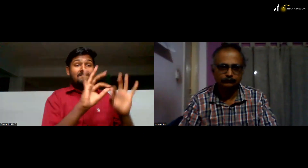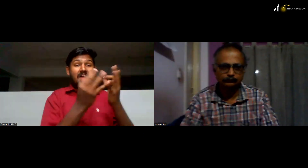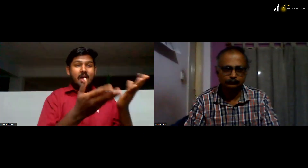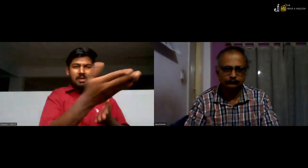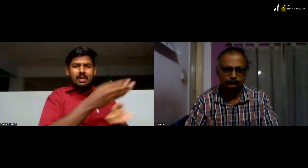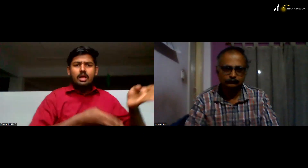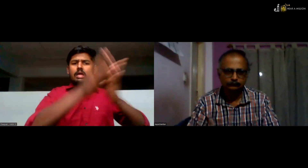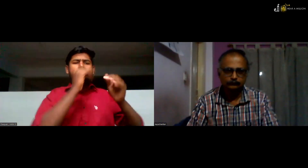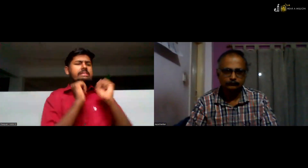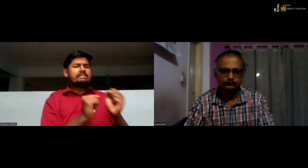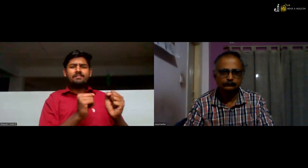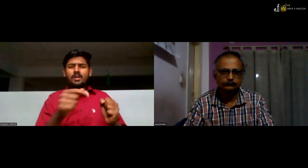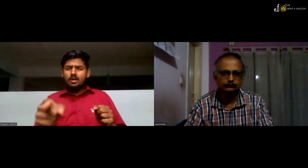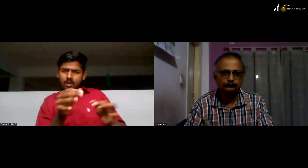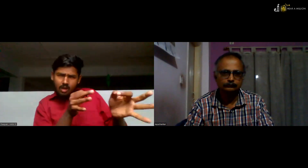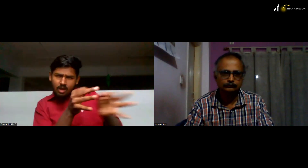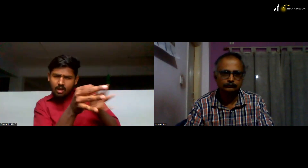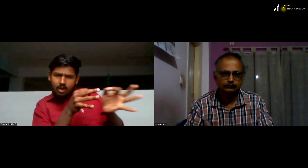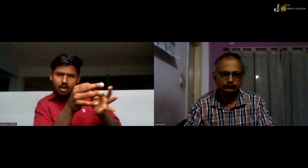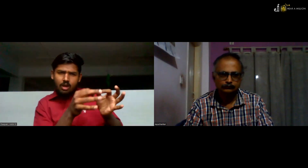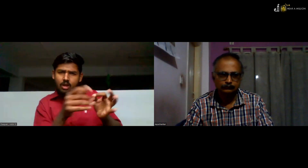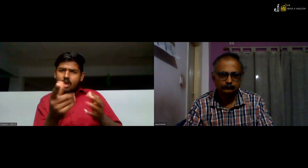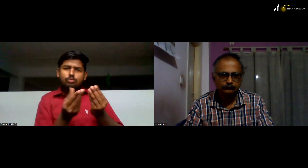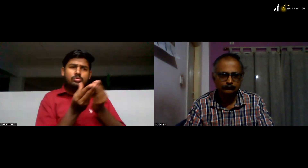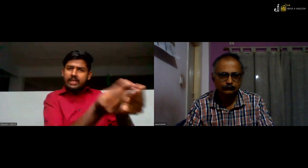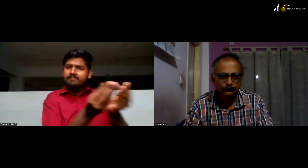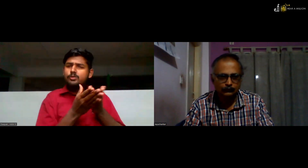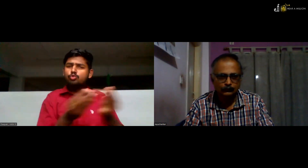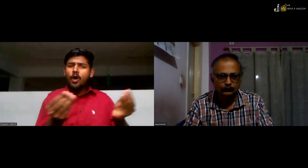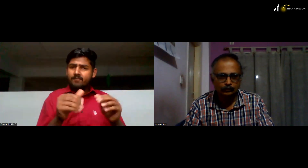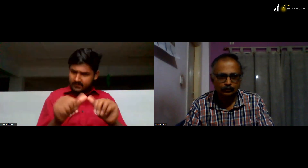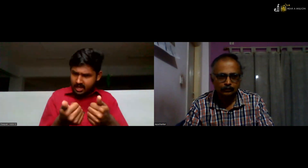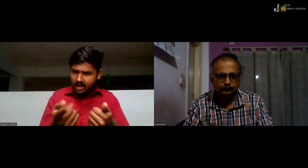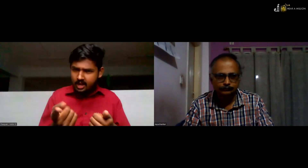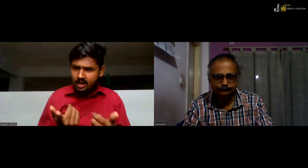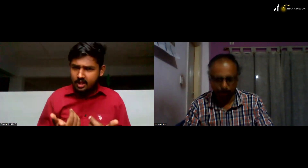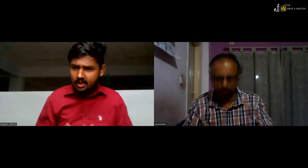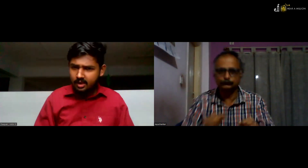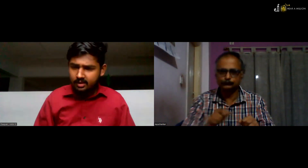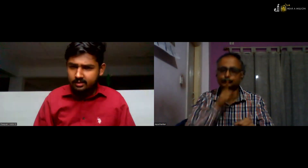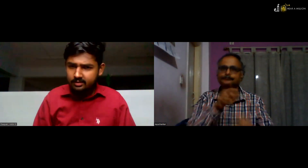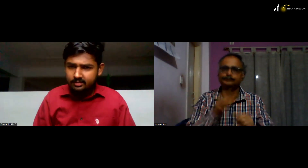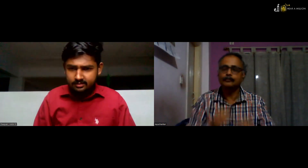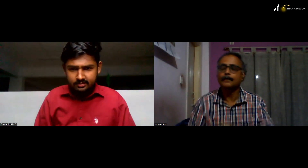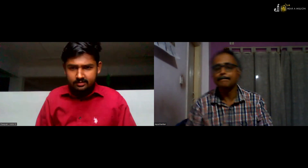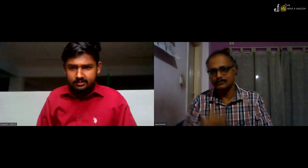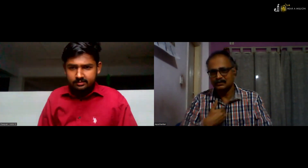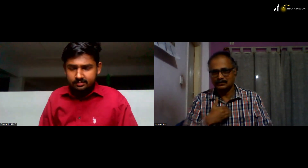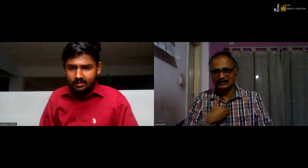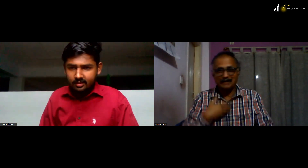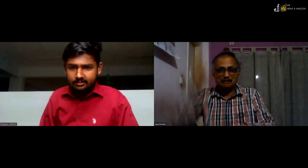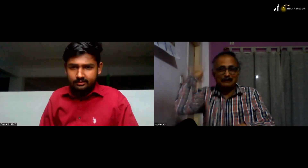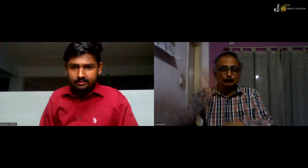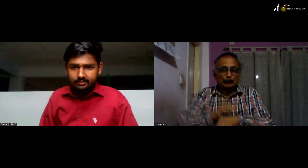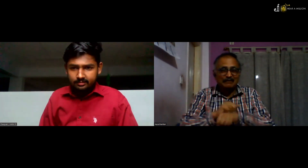are traveling here and there, but the traveling, how can you explain other families? How can you inspire